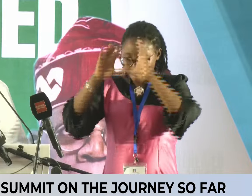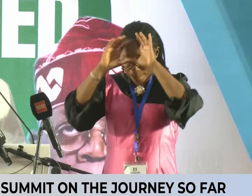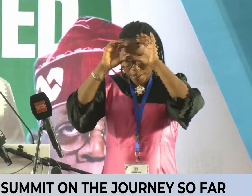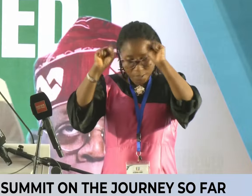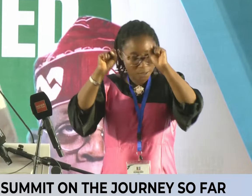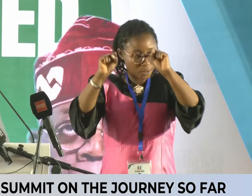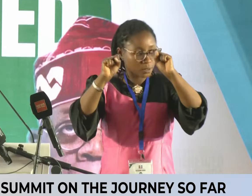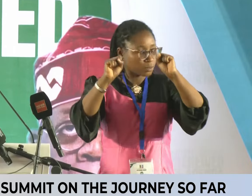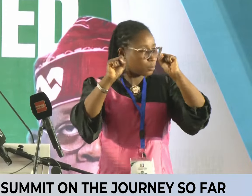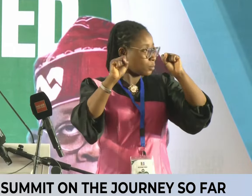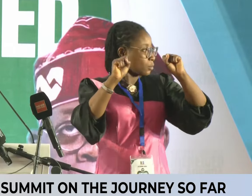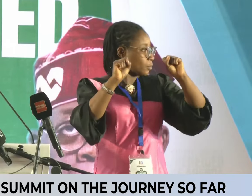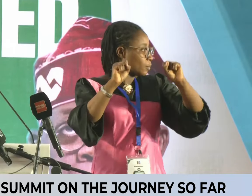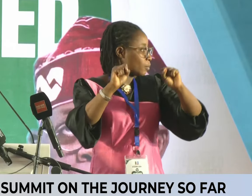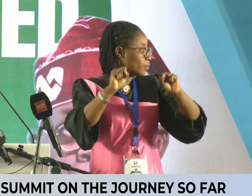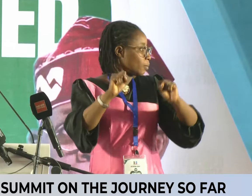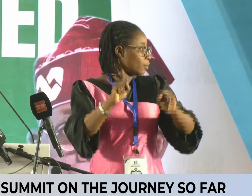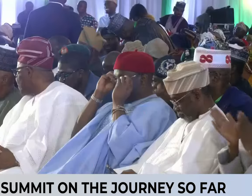President. Thank you, sir.